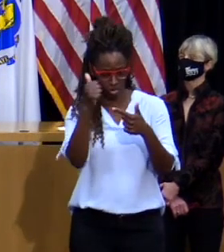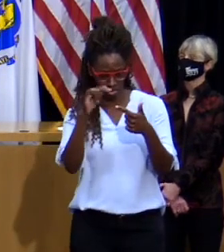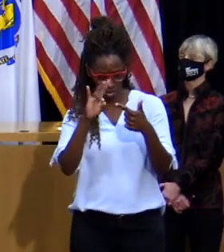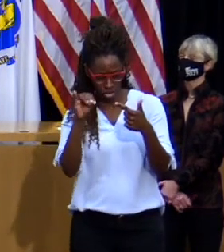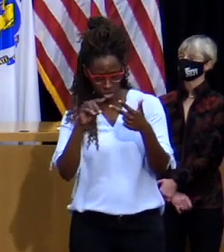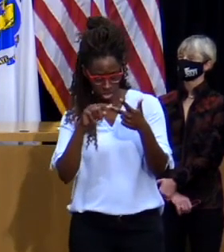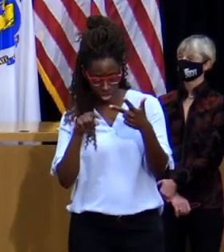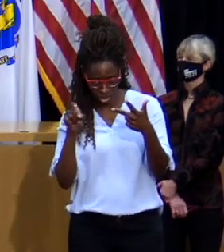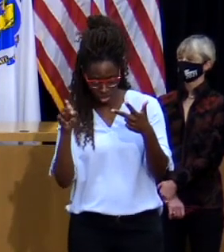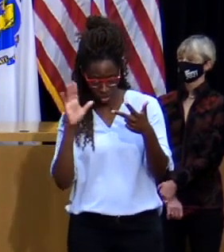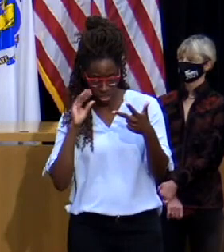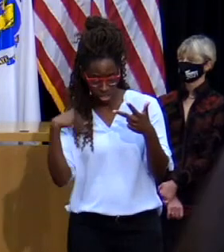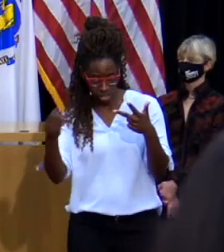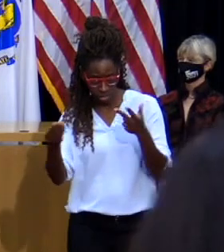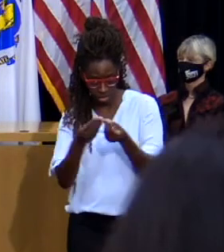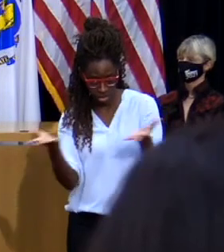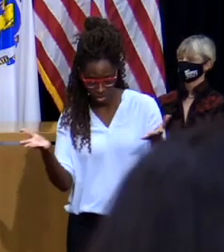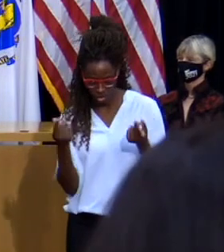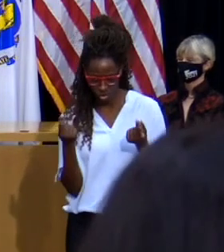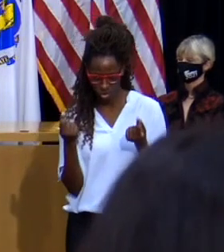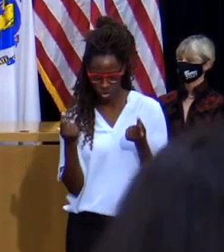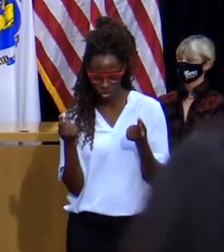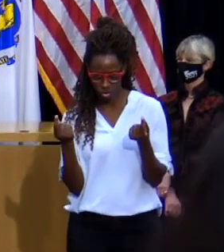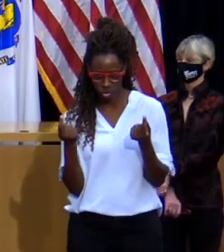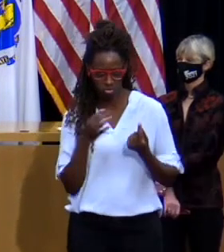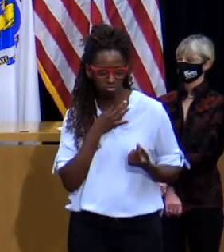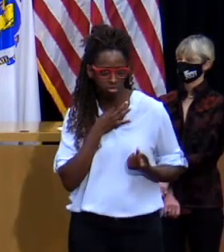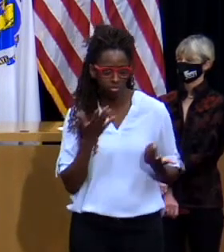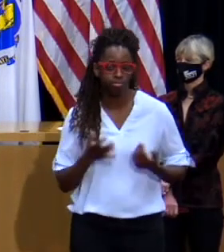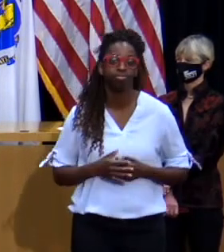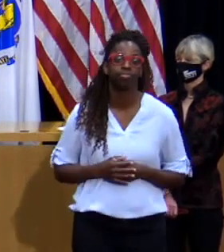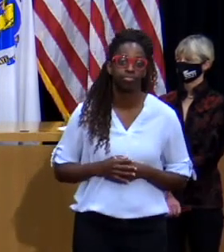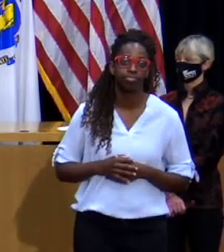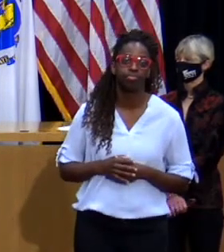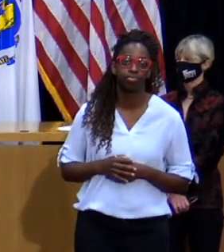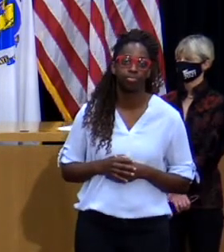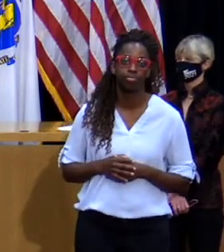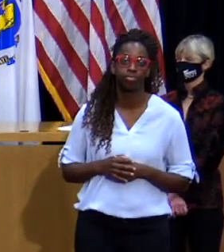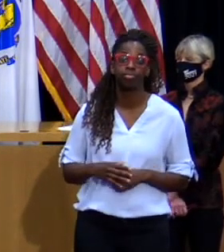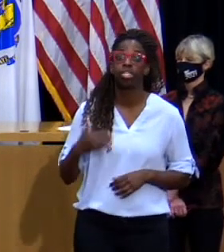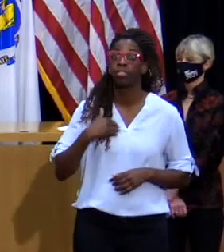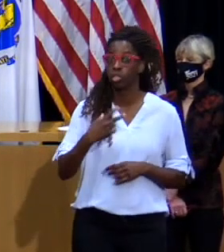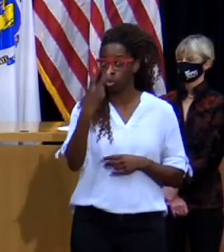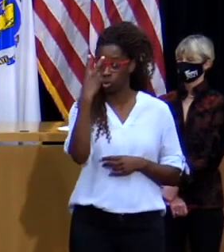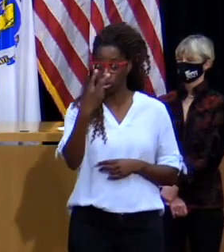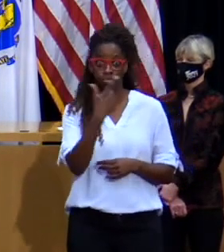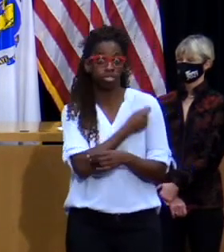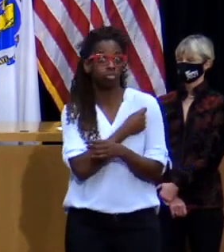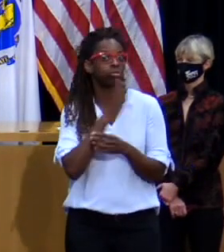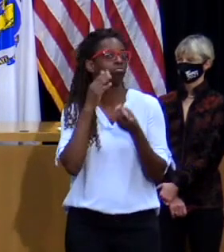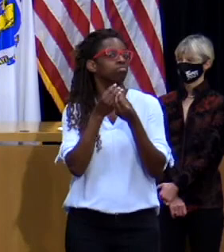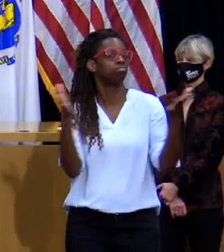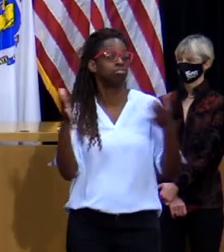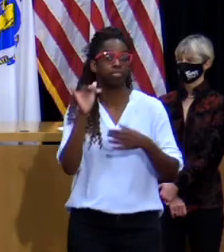early stages, practically speaking, no. The two vaccines that we're anticipating in an emergency use are essentially equal,